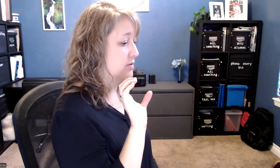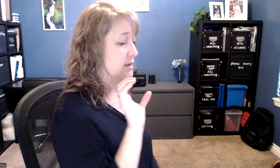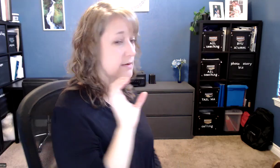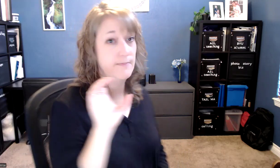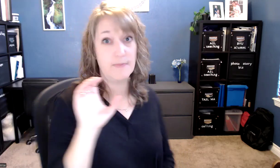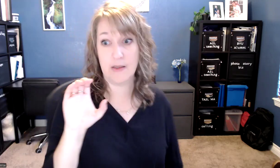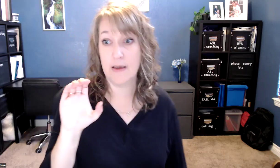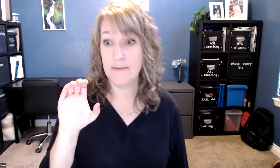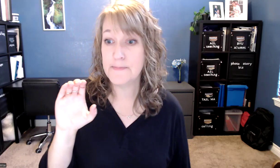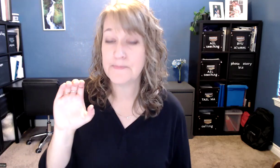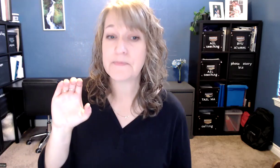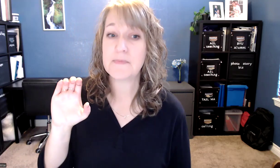300. Okay.